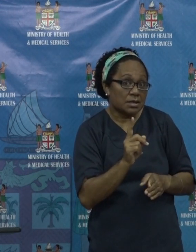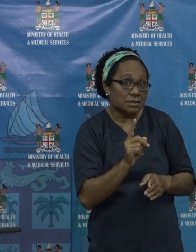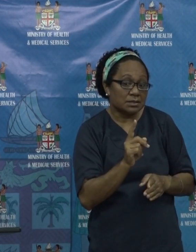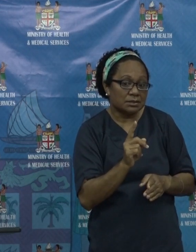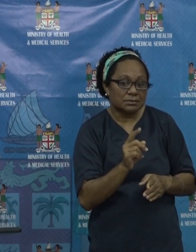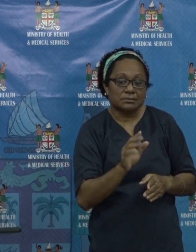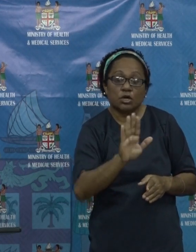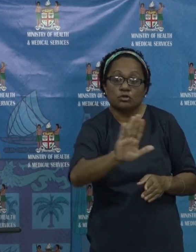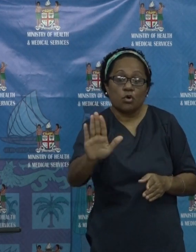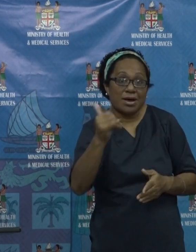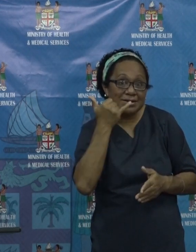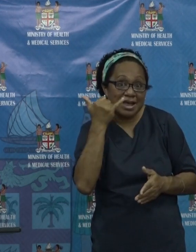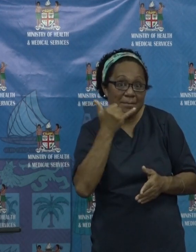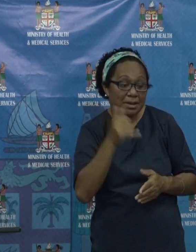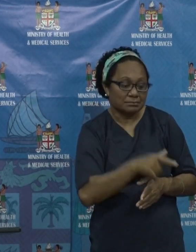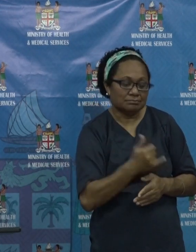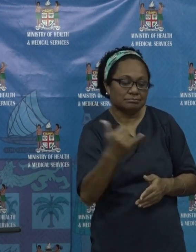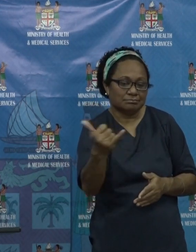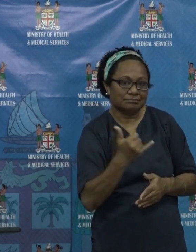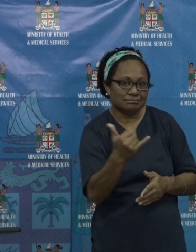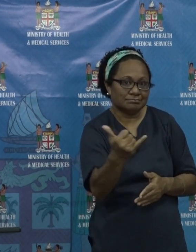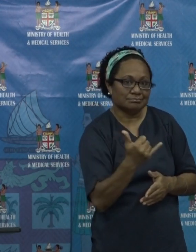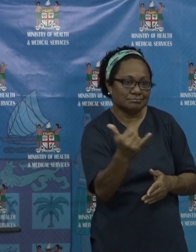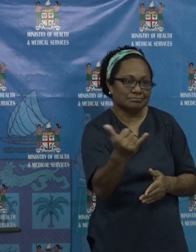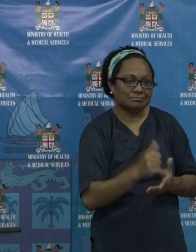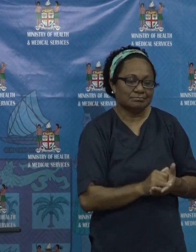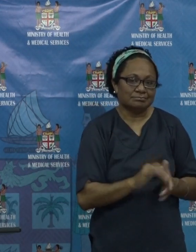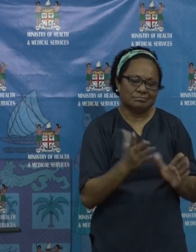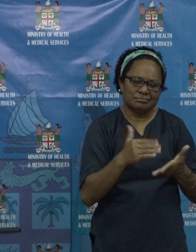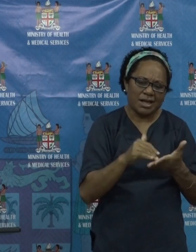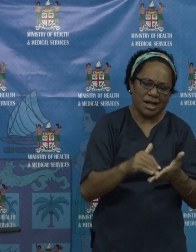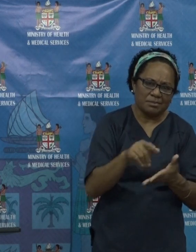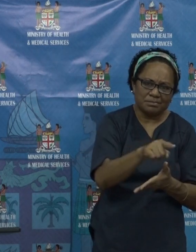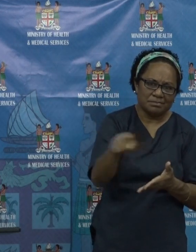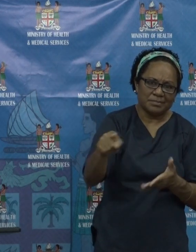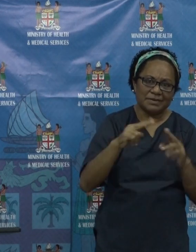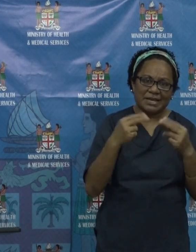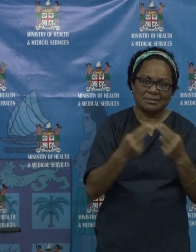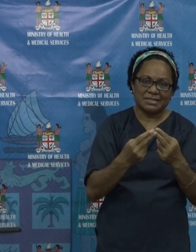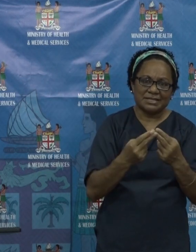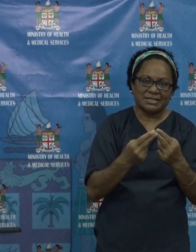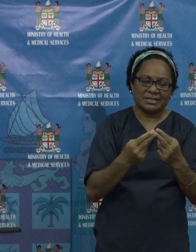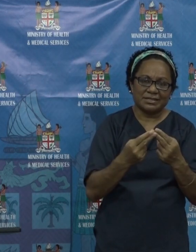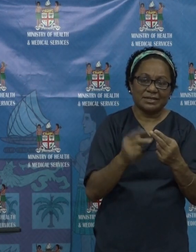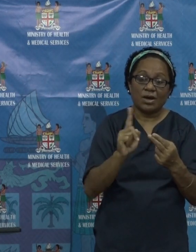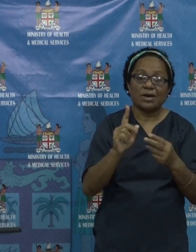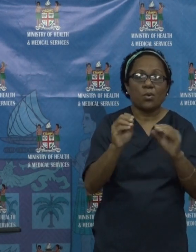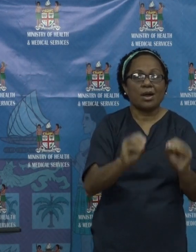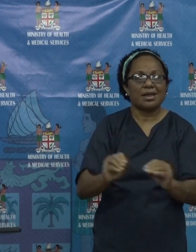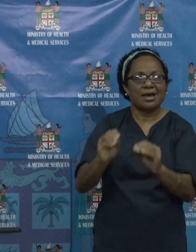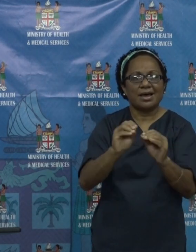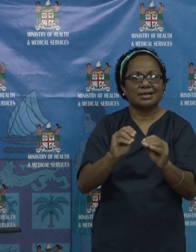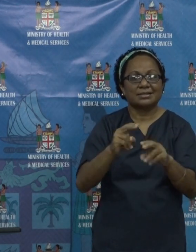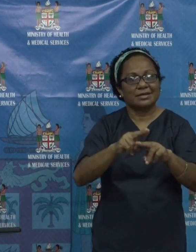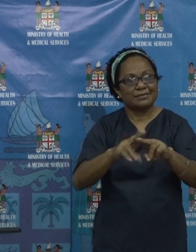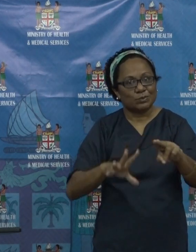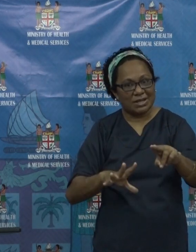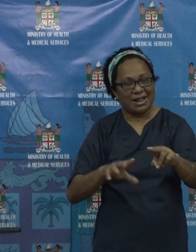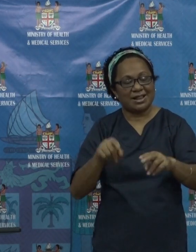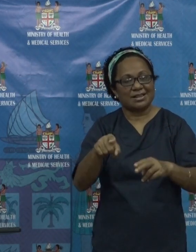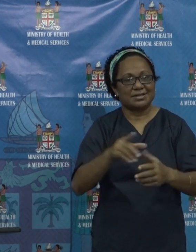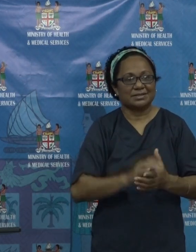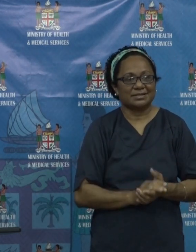relatives, and they are in contact just to help families organize for performing the last